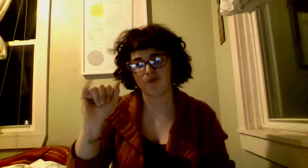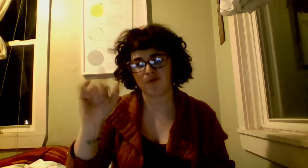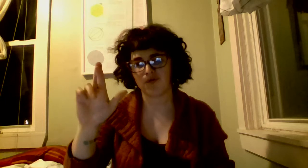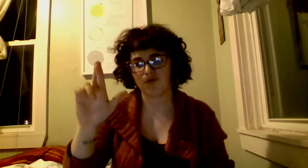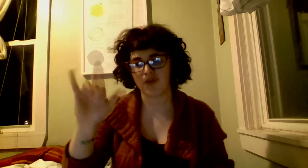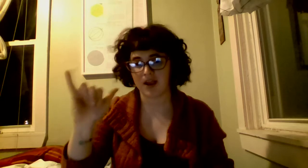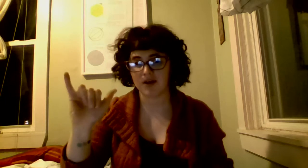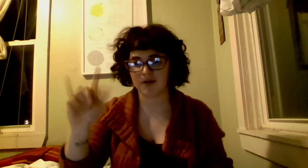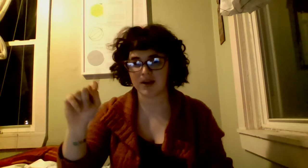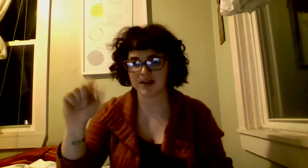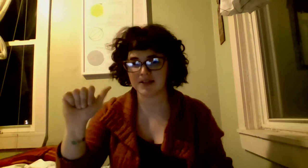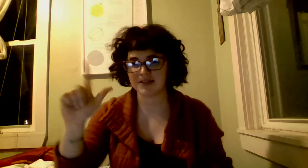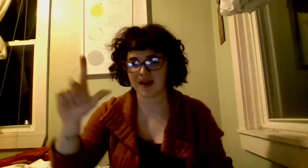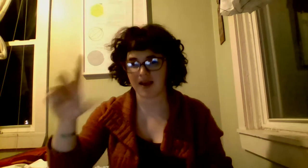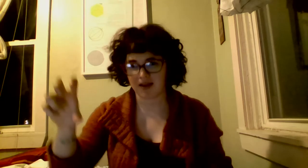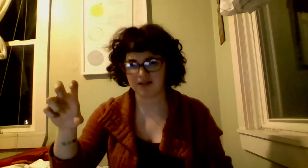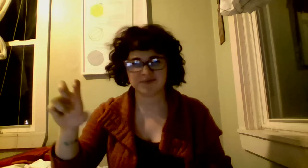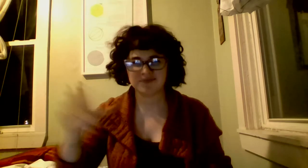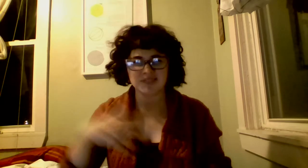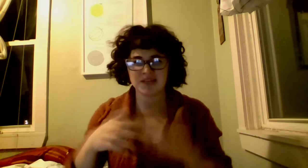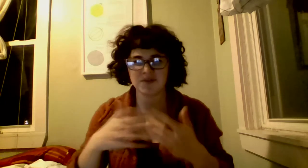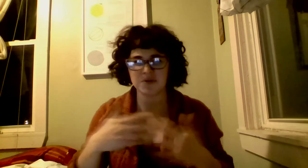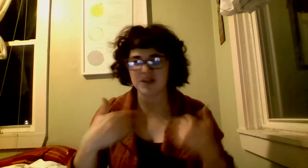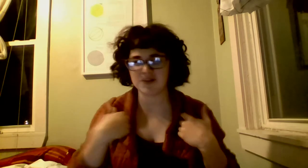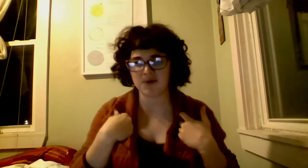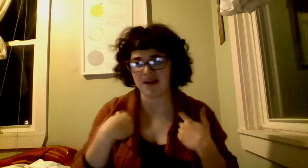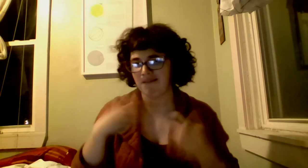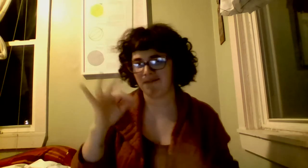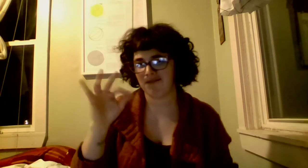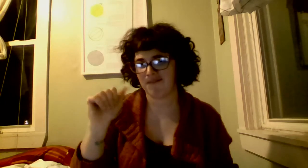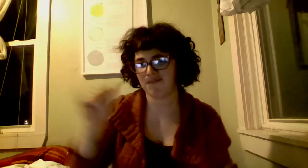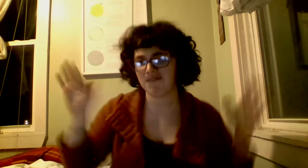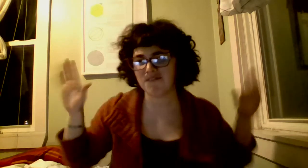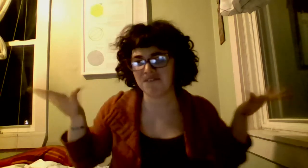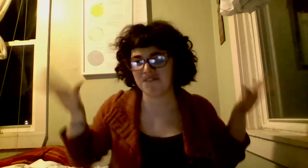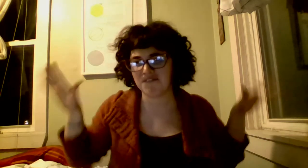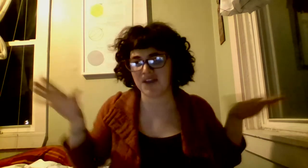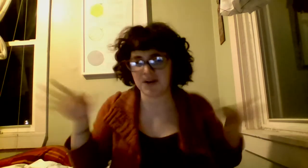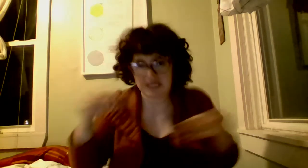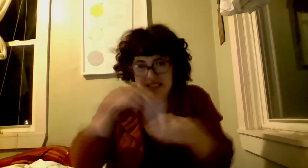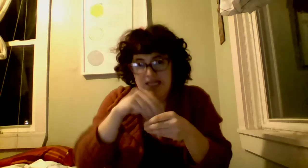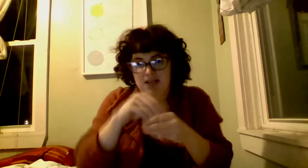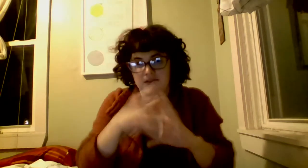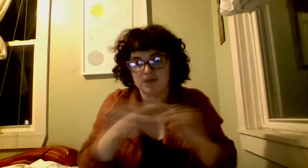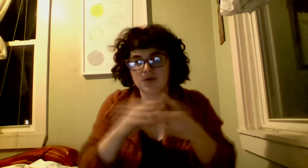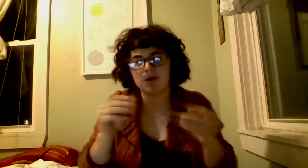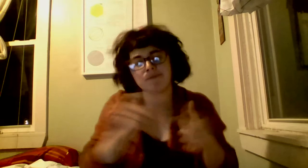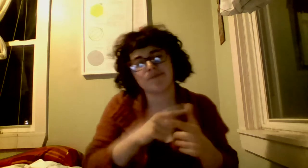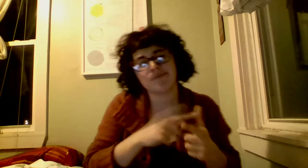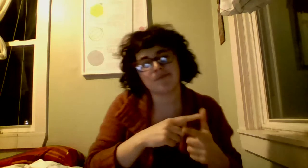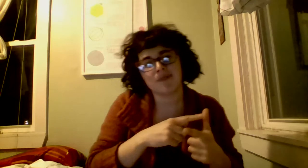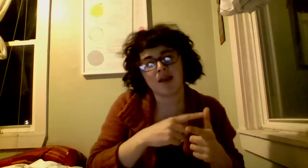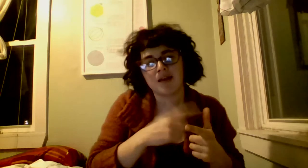have any fairies in it. You know, Snow White and Snow White and the Seven Dwarfs, Sleeping Beauty, Little